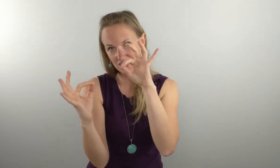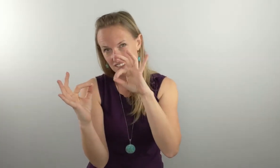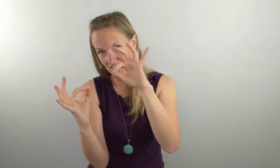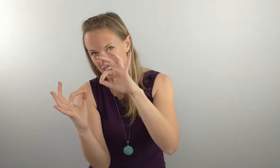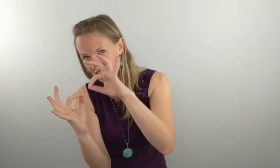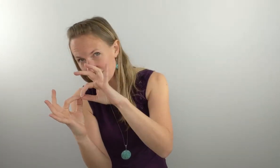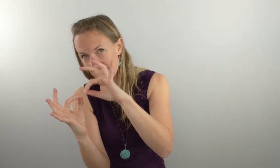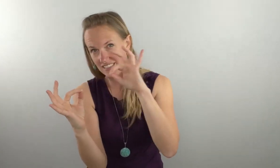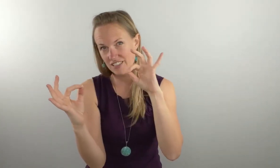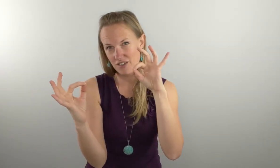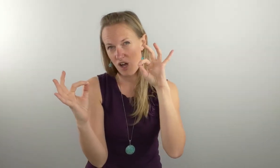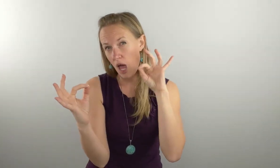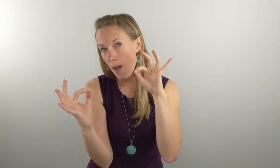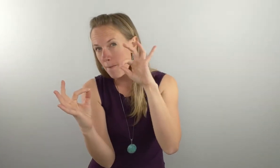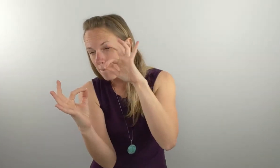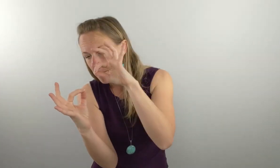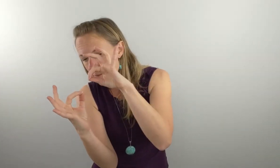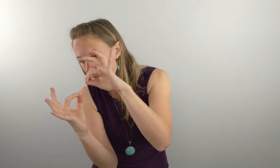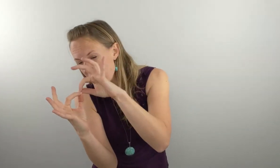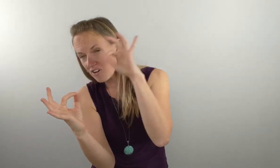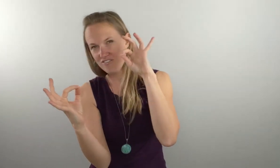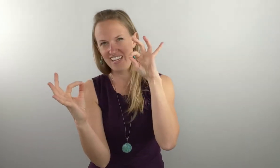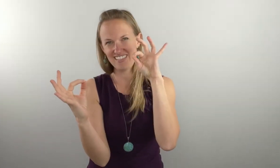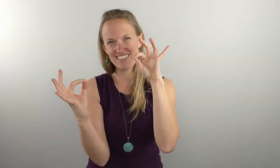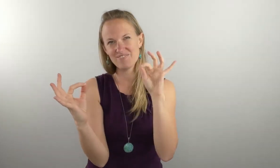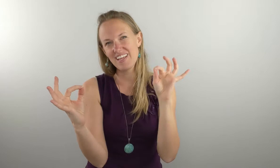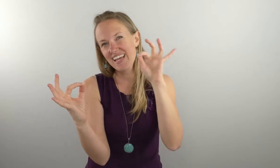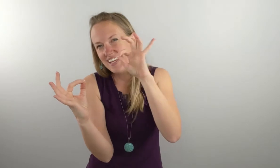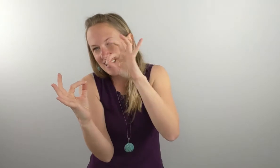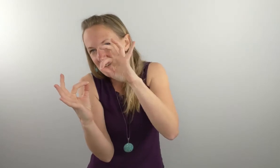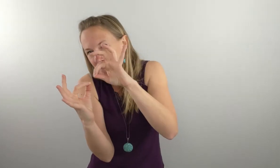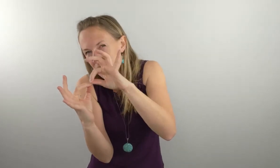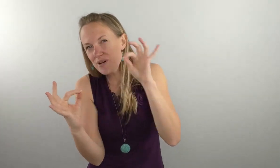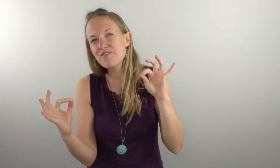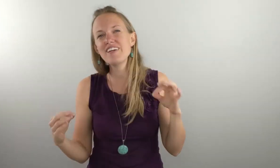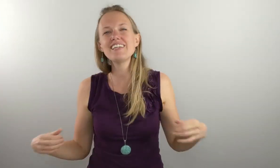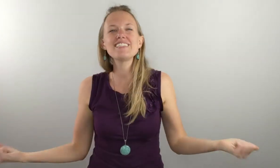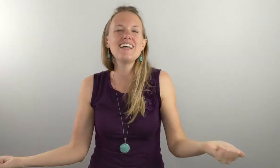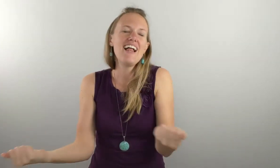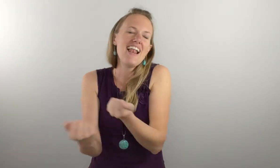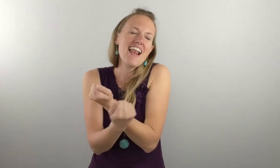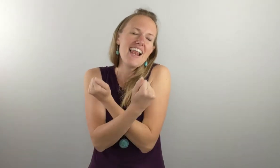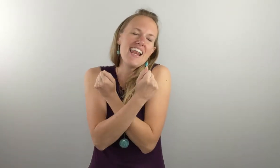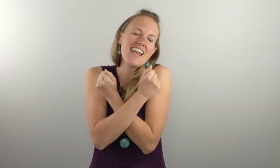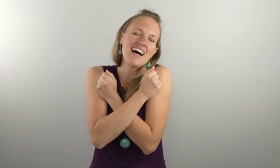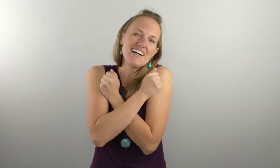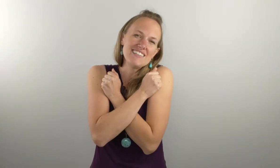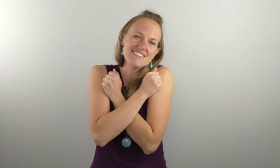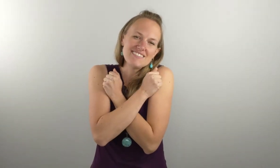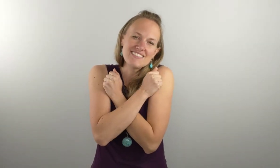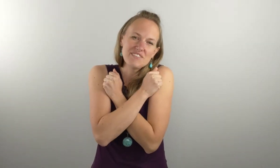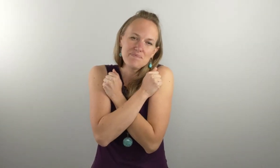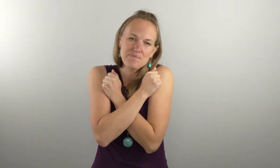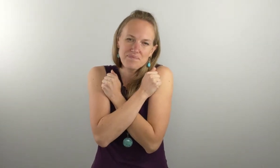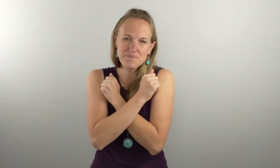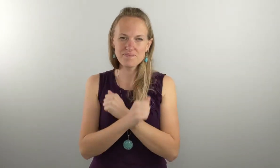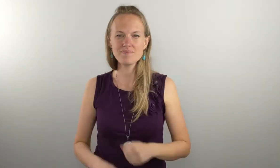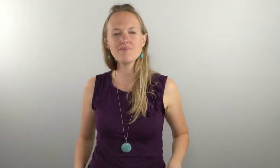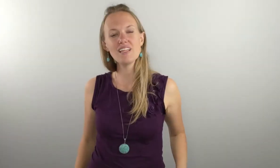circle. That's okay too. Perfect, okay? In perfect love. Now